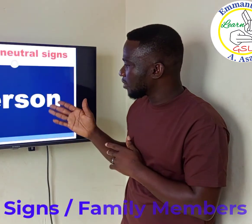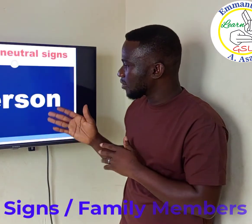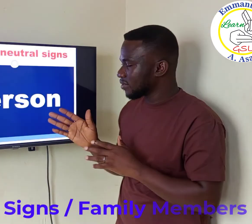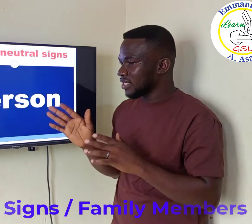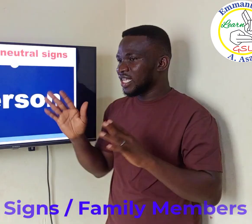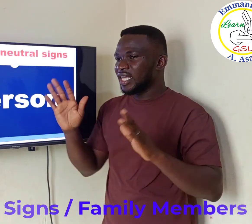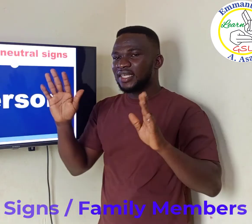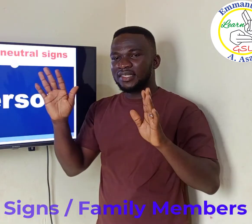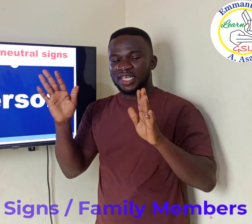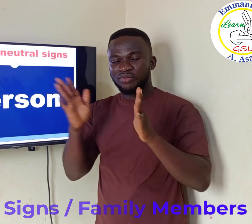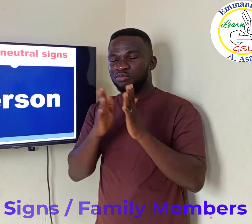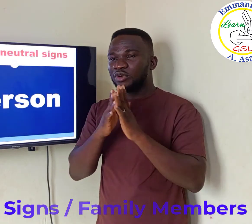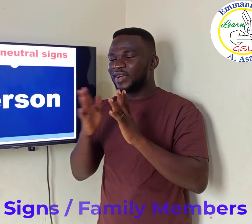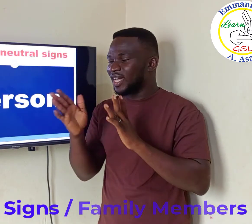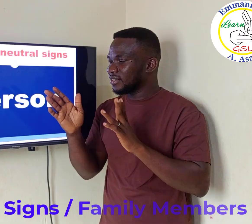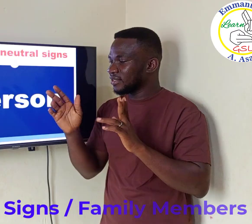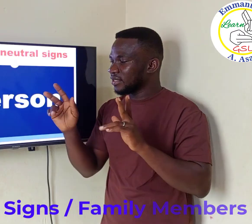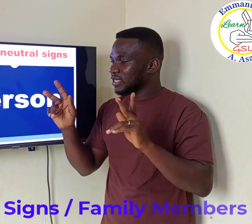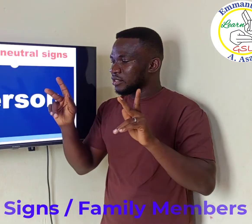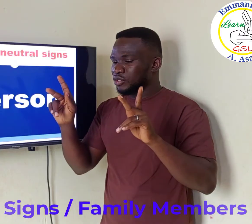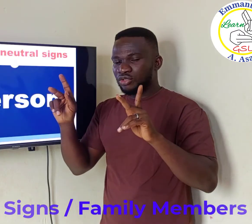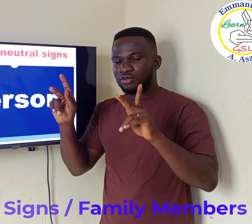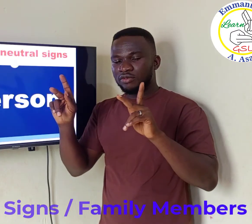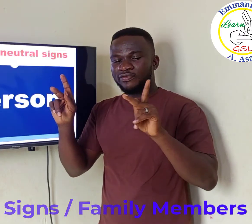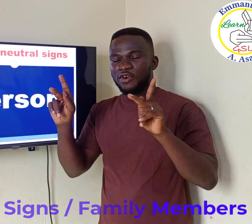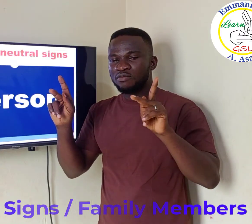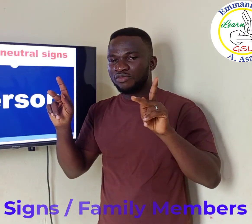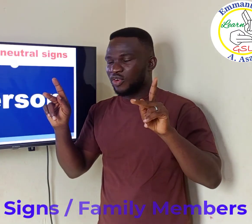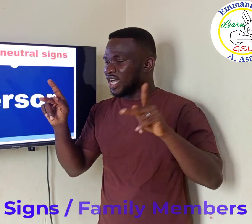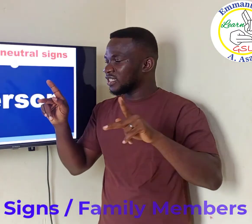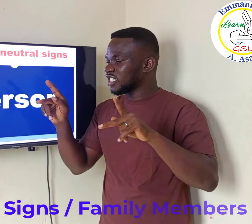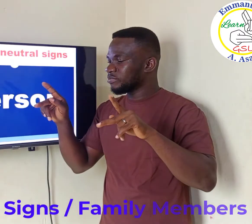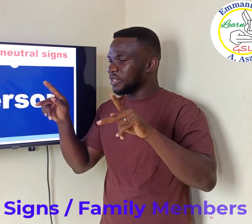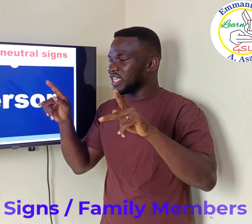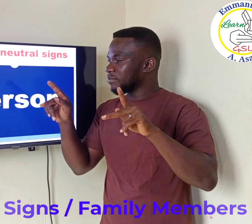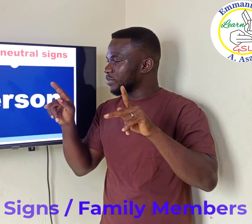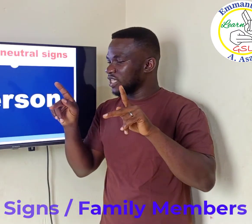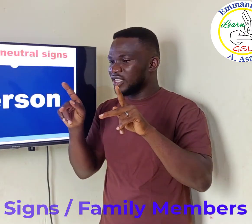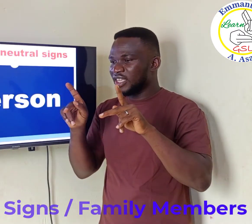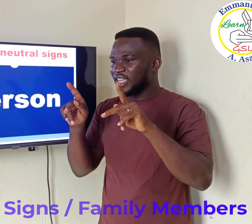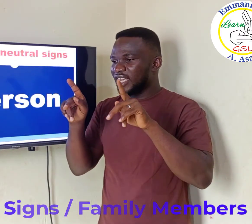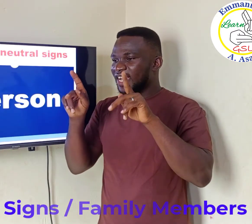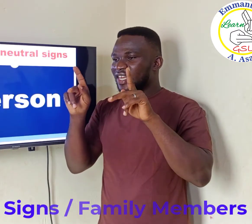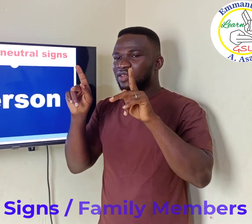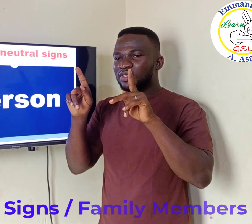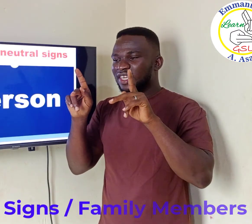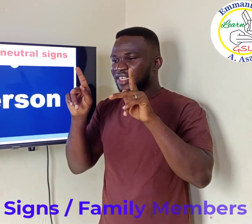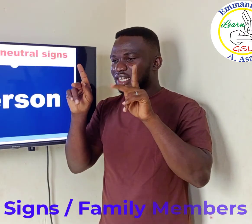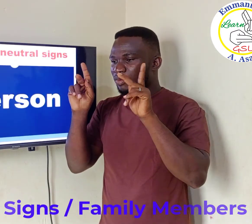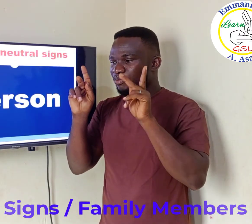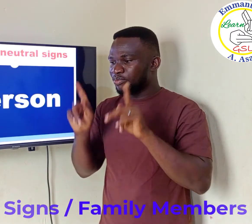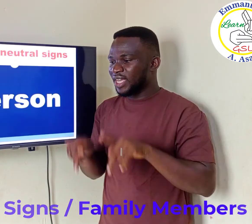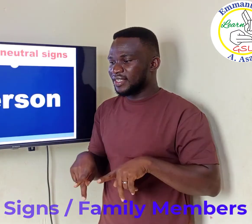Persons is done with both hands. So form your hand shape P and P, and then you send it down.